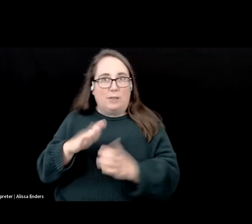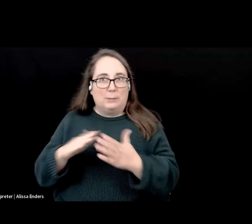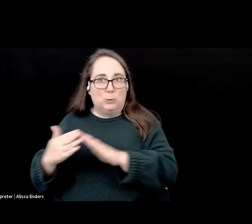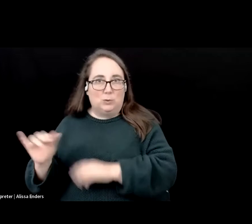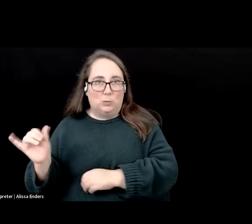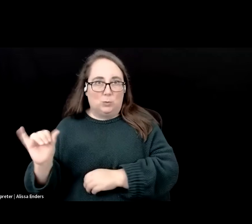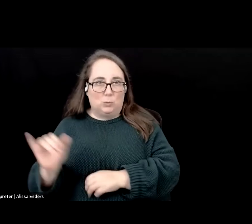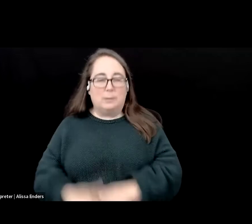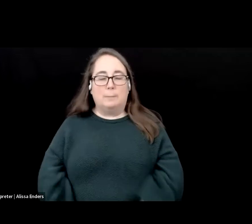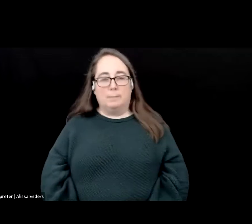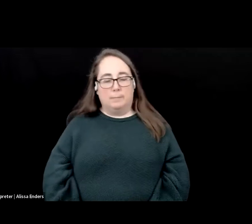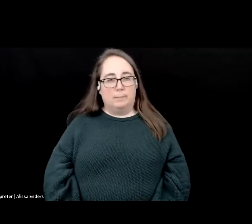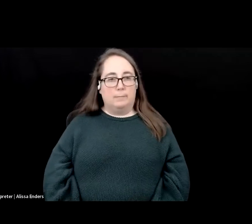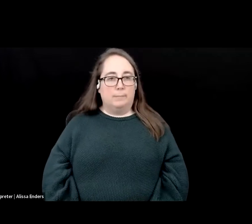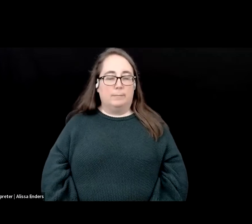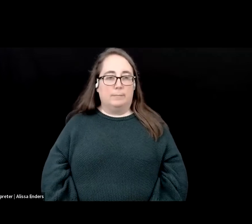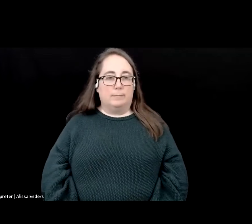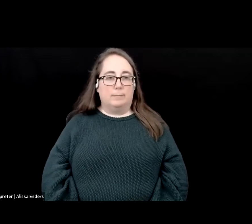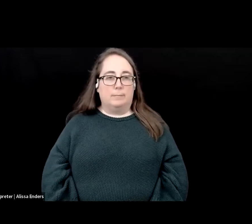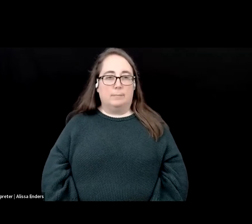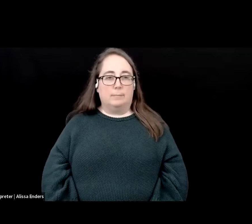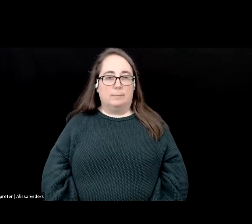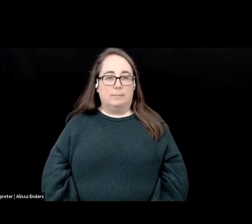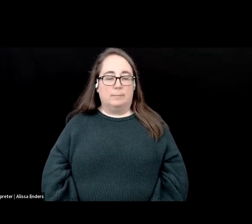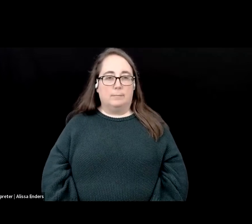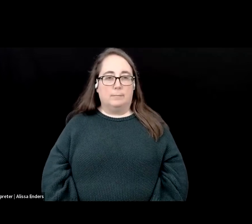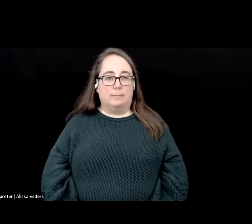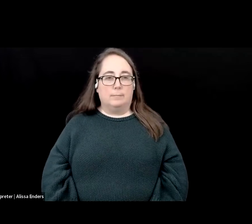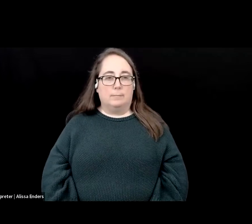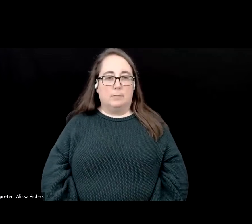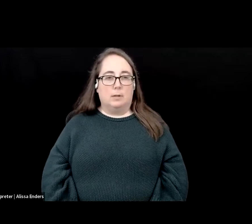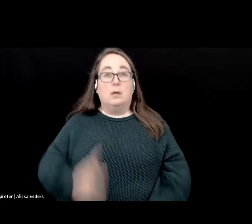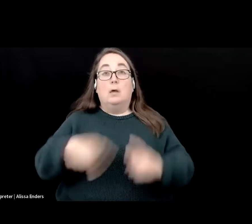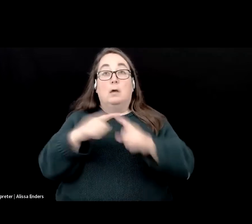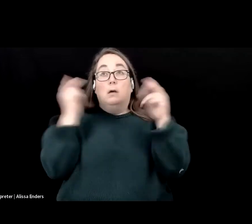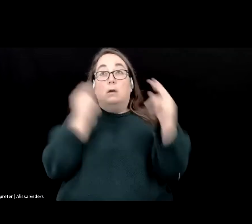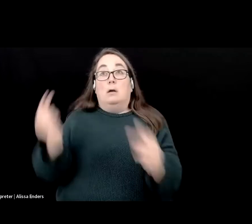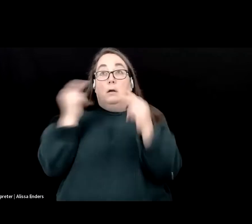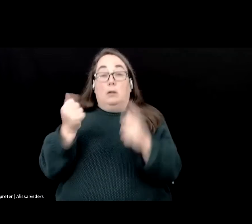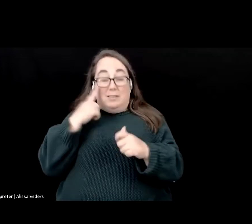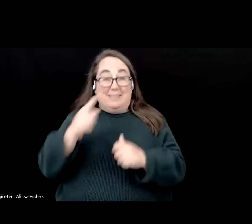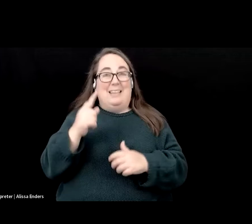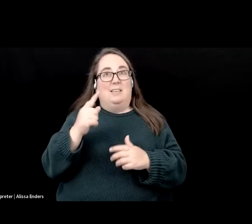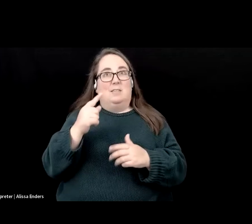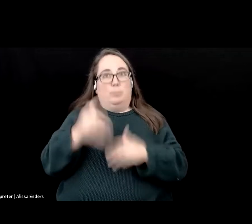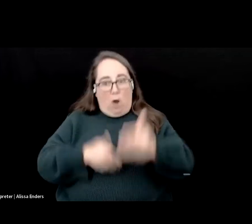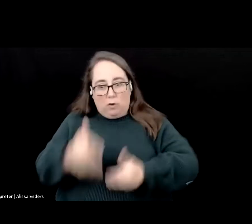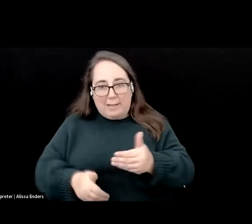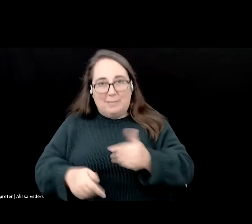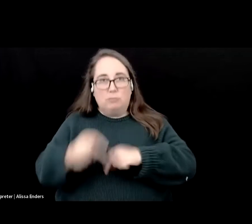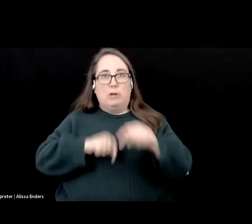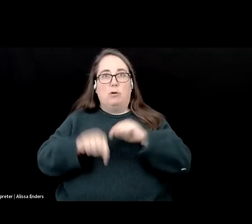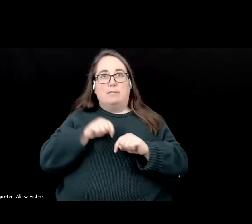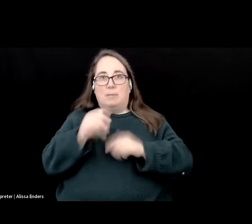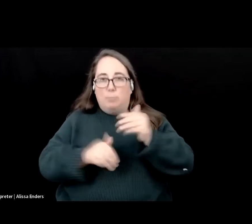And then, so when you look back, you see this progress and regress, and then you